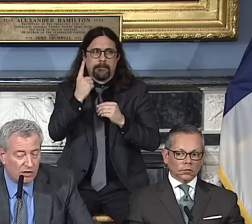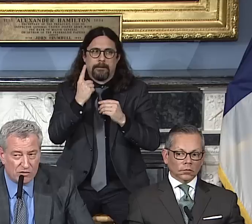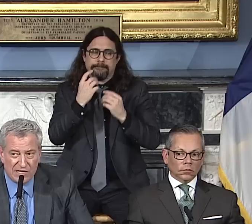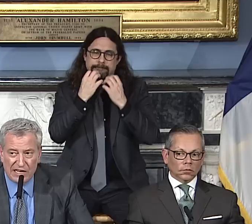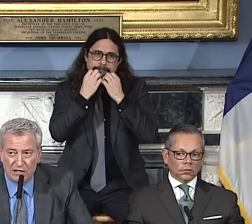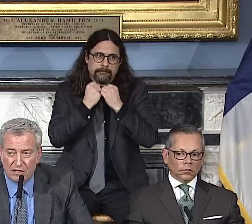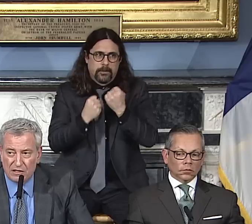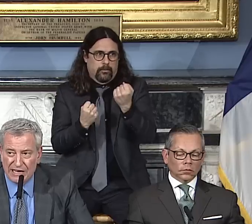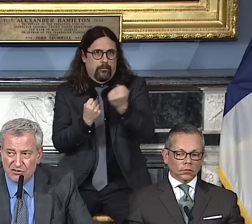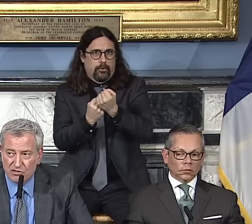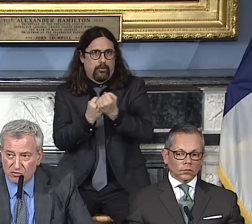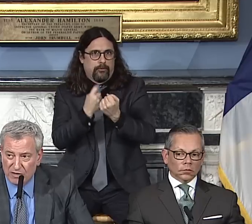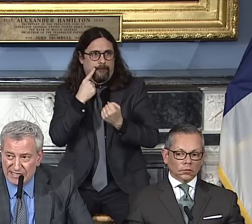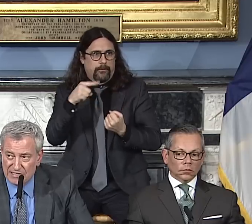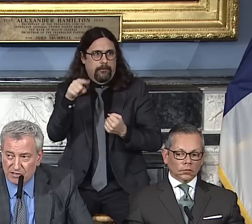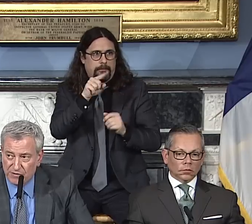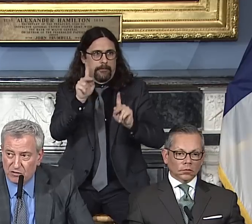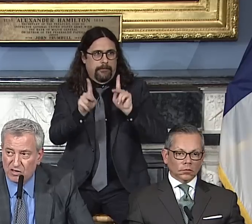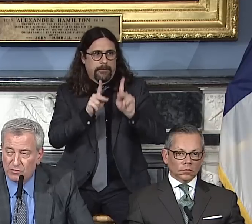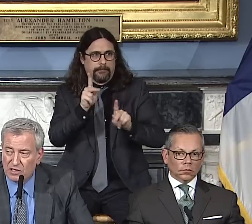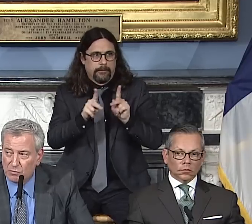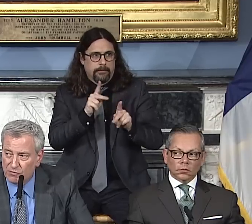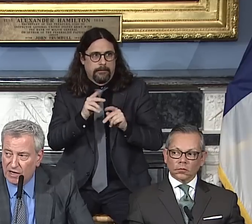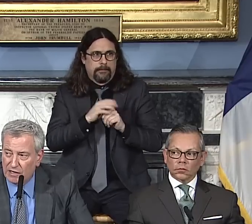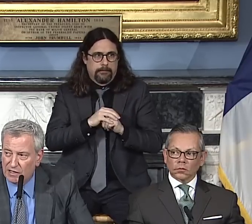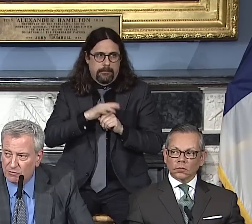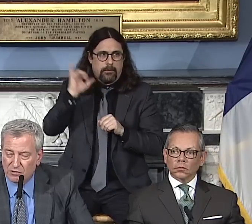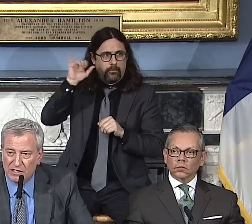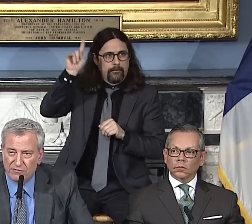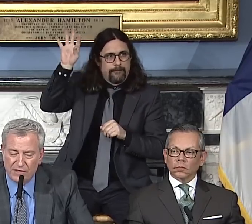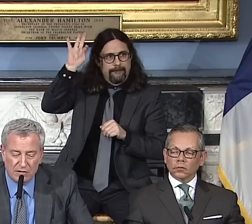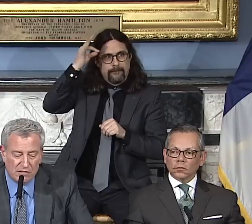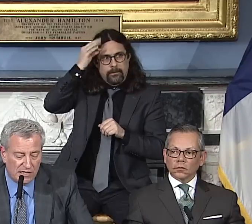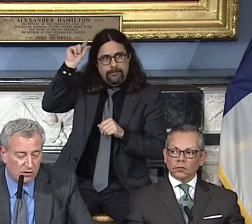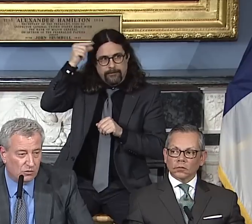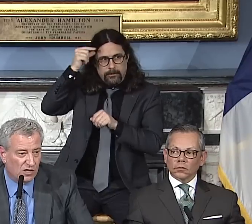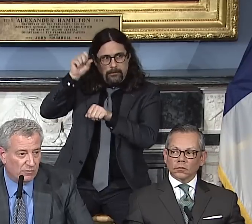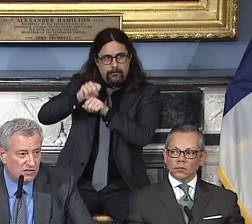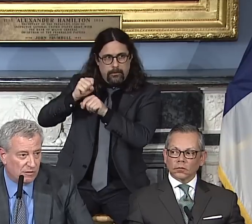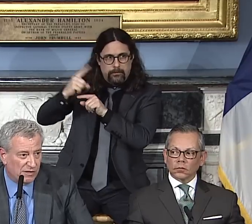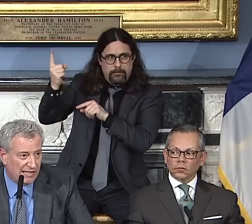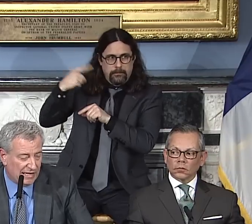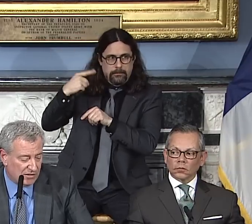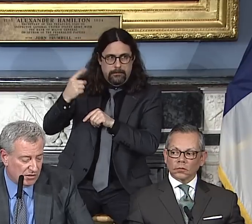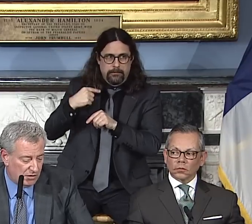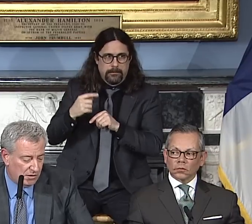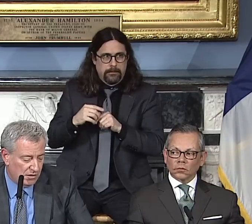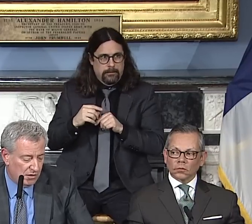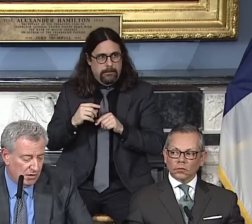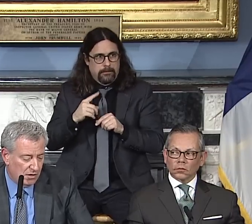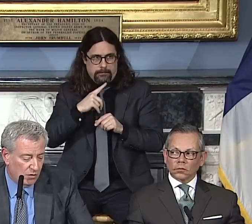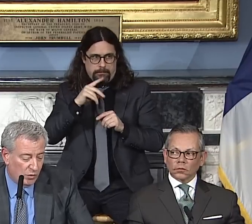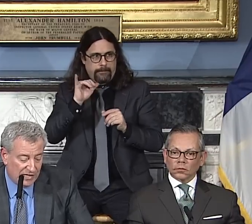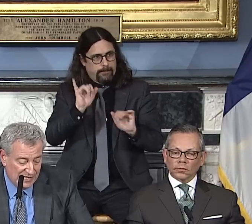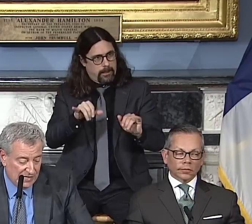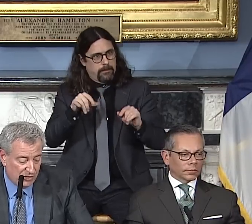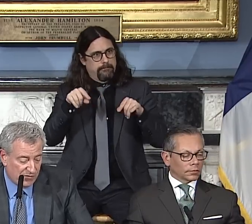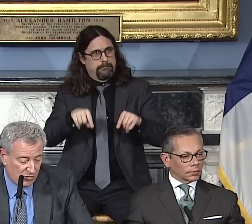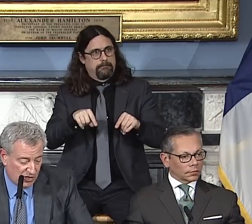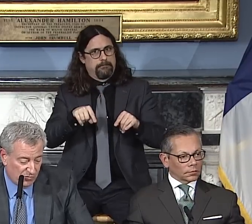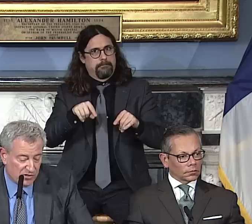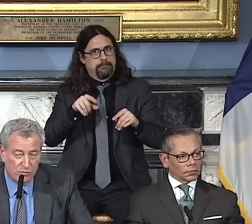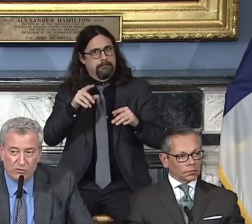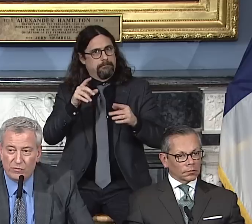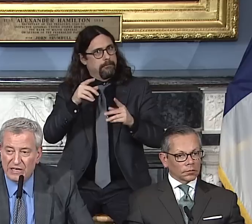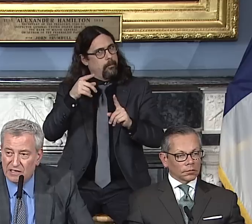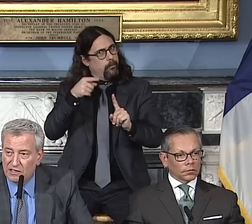We all understand in a national crisis, the federal government can provide a level of relief that state and local governments simply can't. We need the